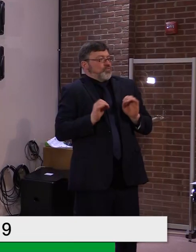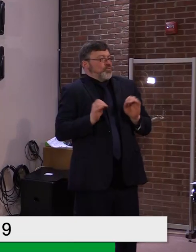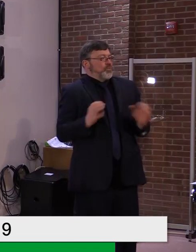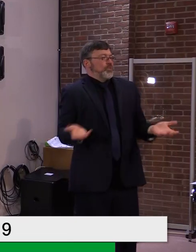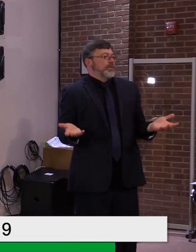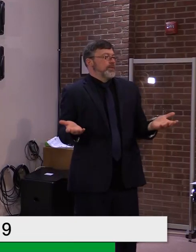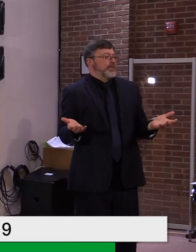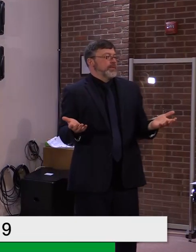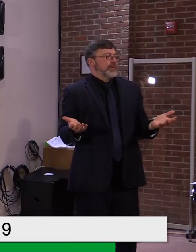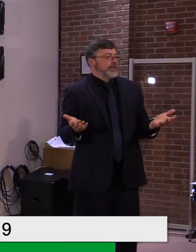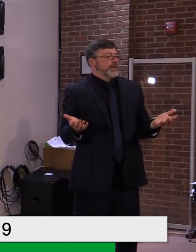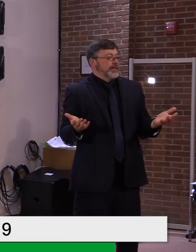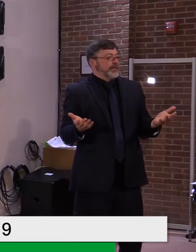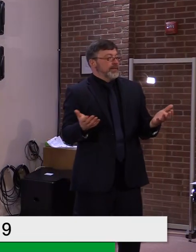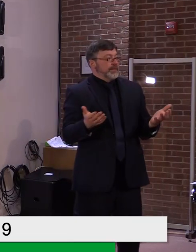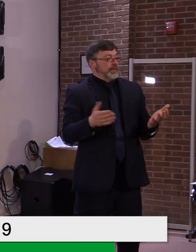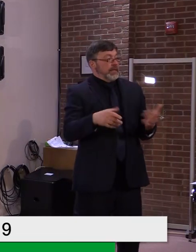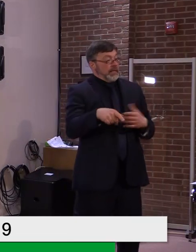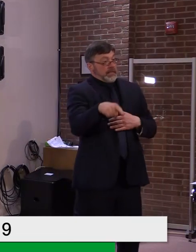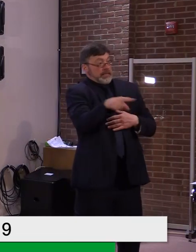across the state are having now.